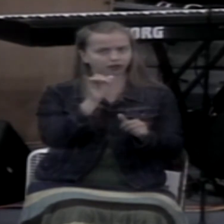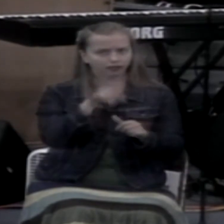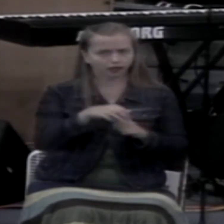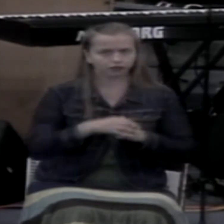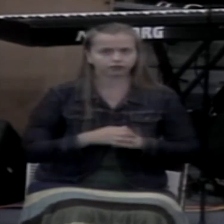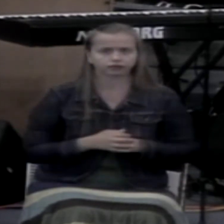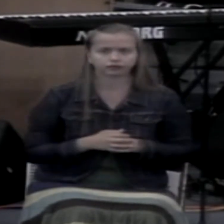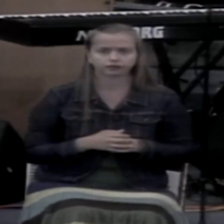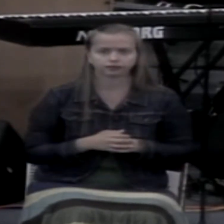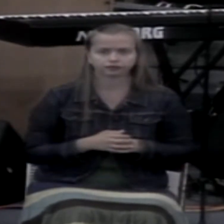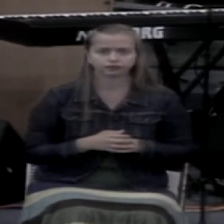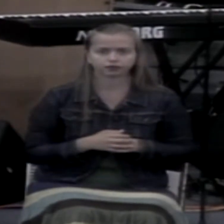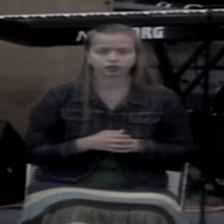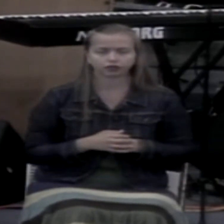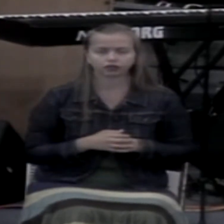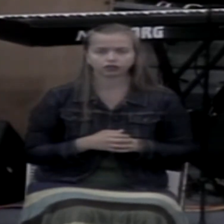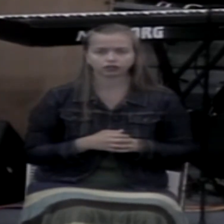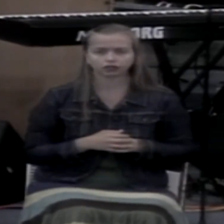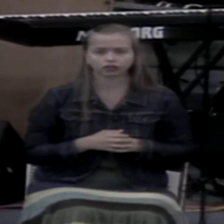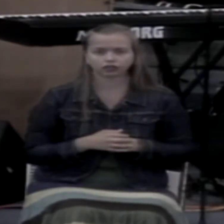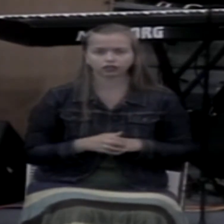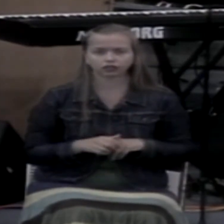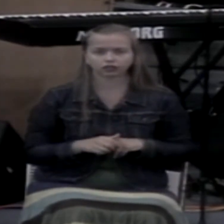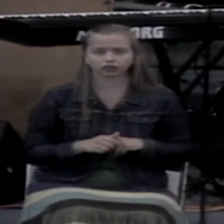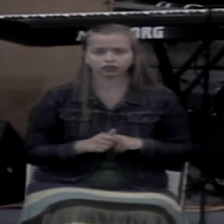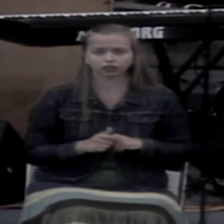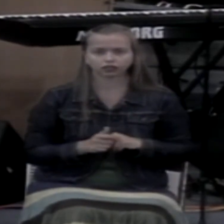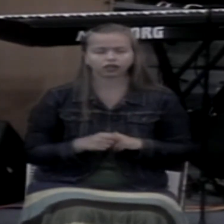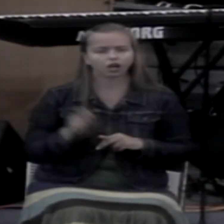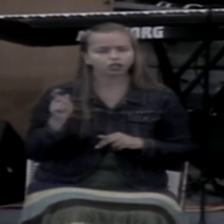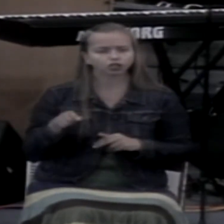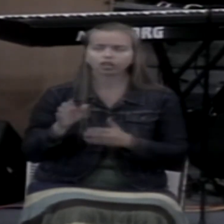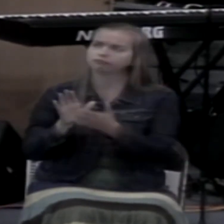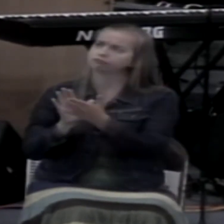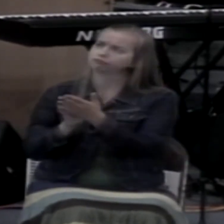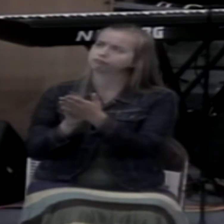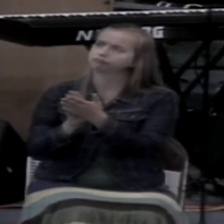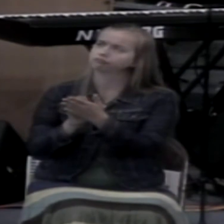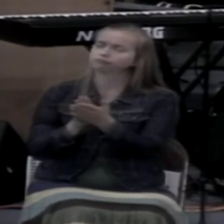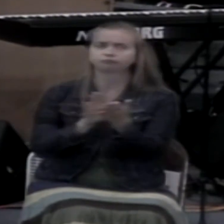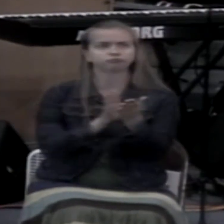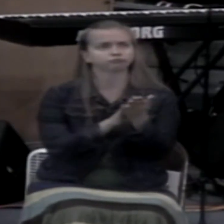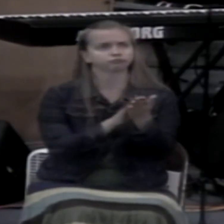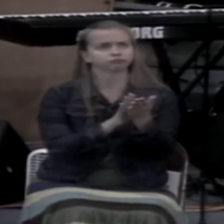ye may put to silence the ignorance of foolish men.